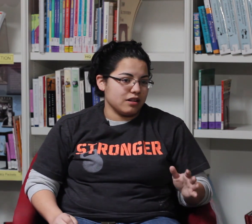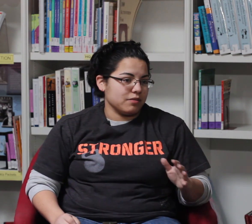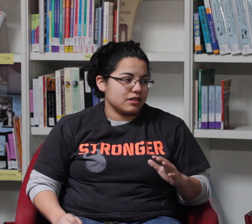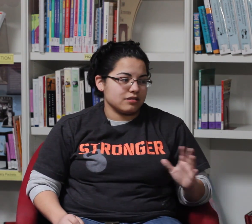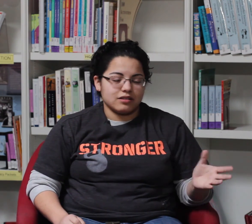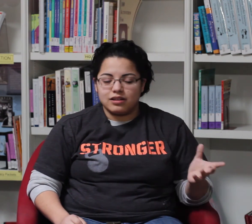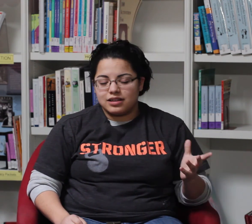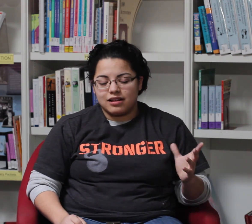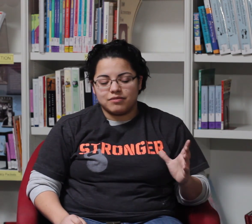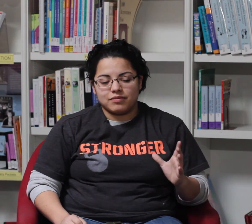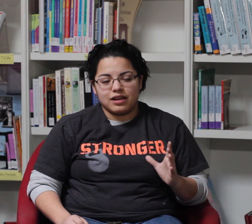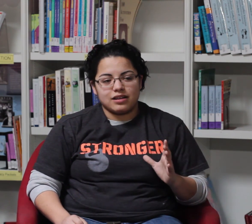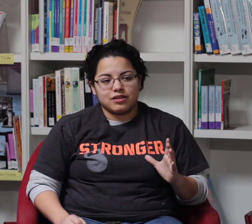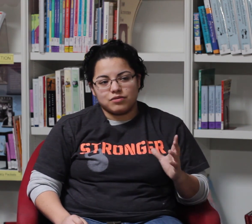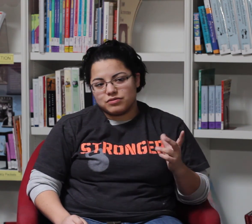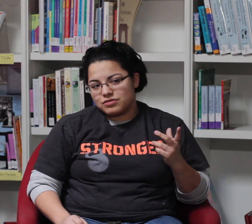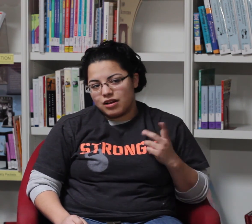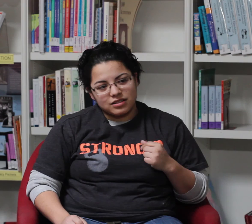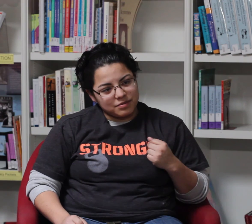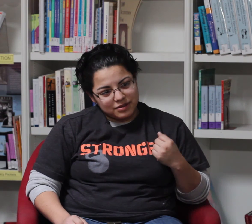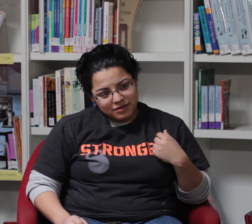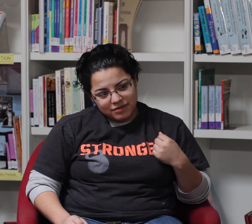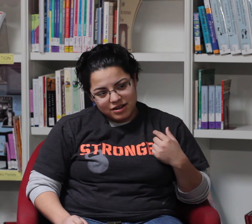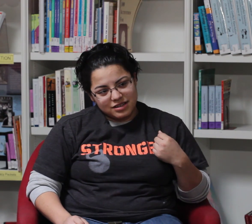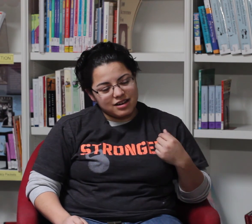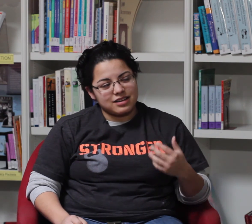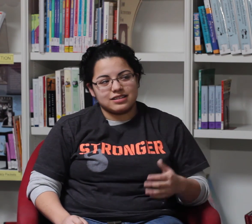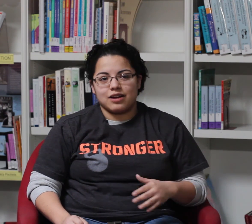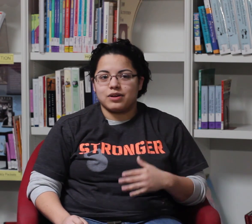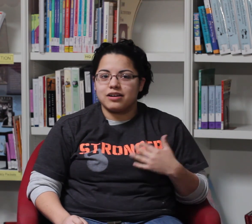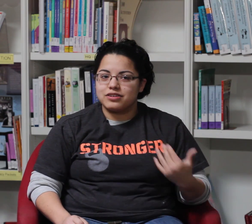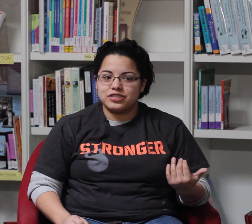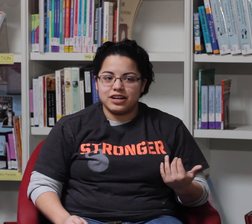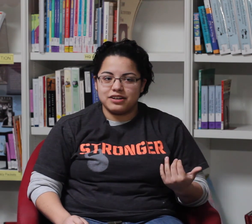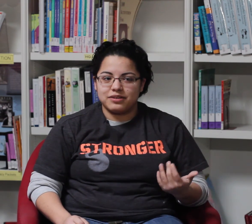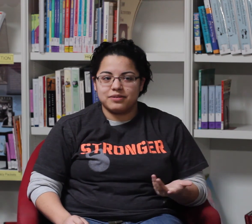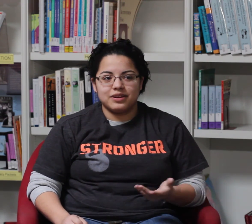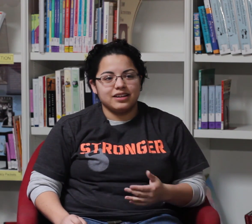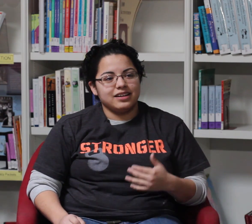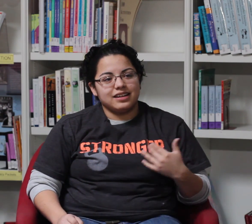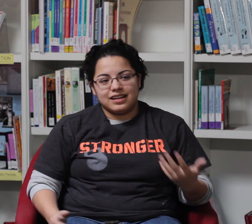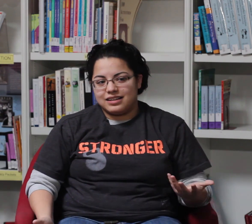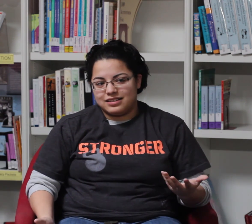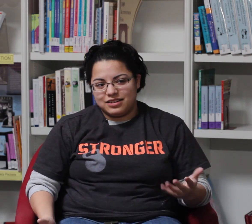him, I'll tell him, don't talk to me through the walkie-talkie, because I don't understand you. And, and